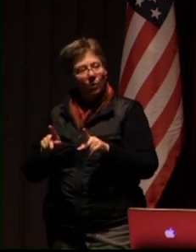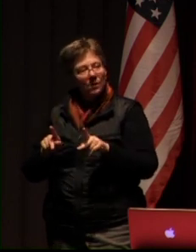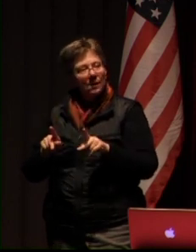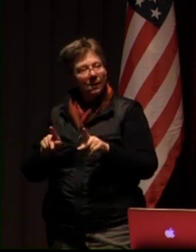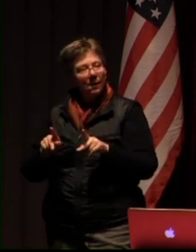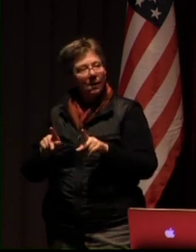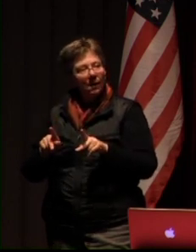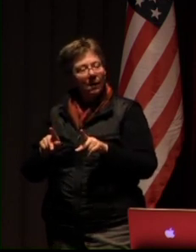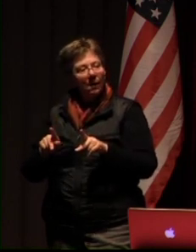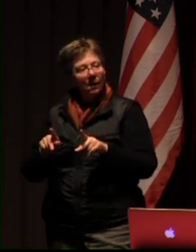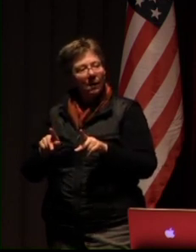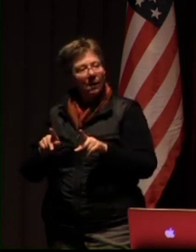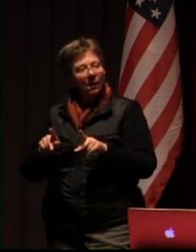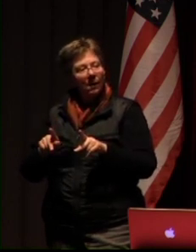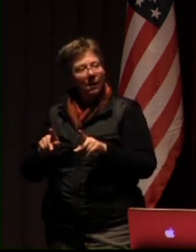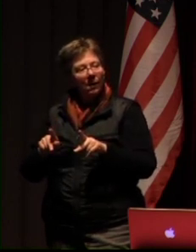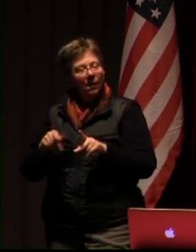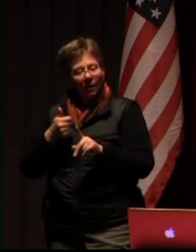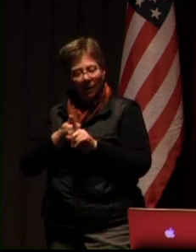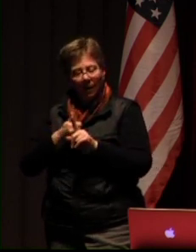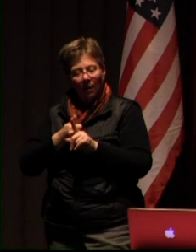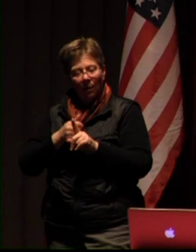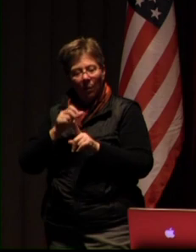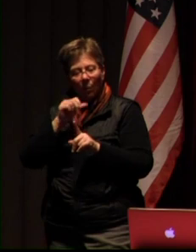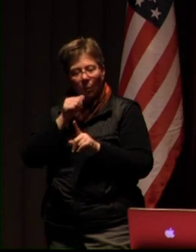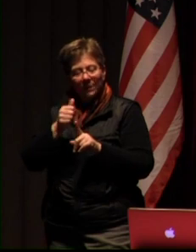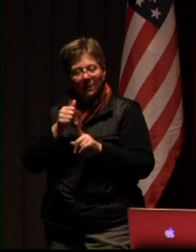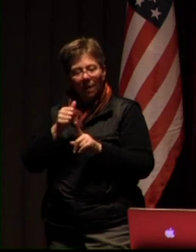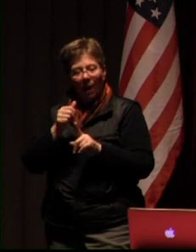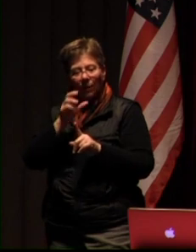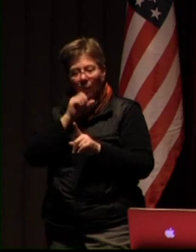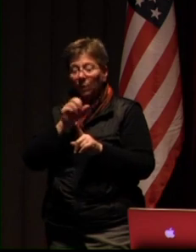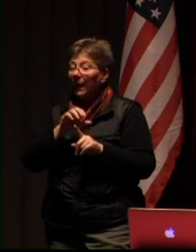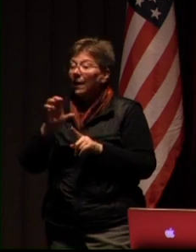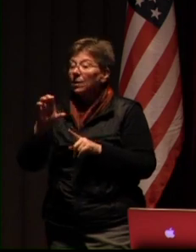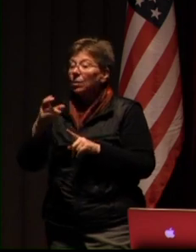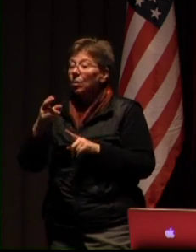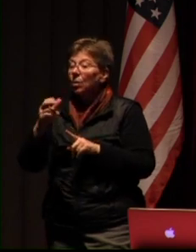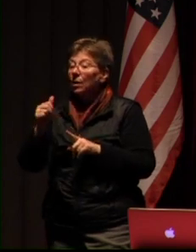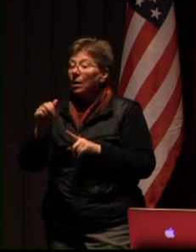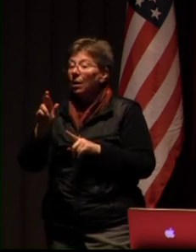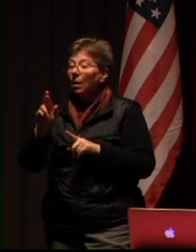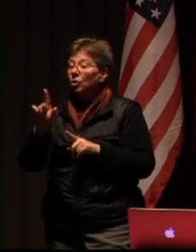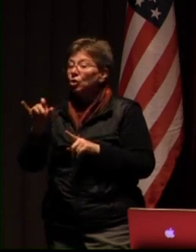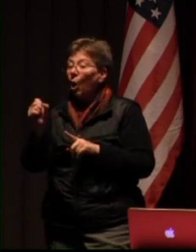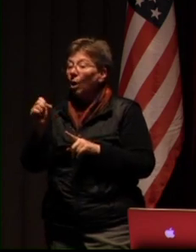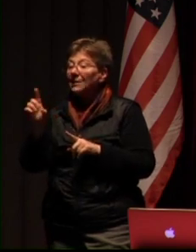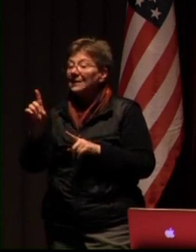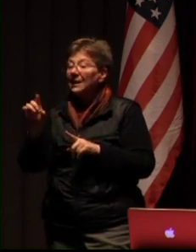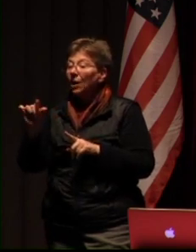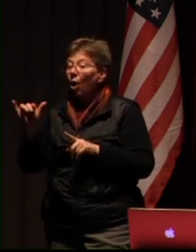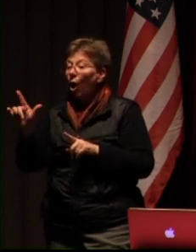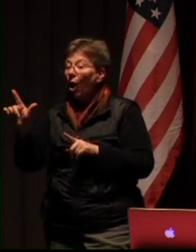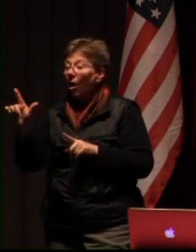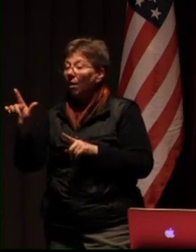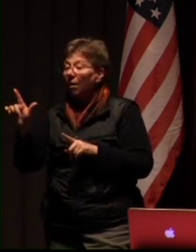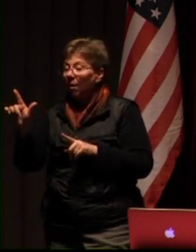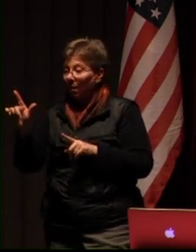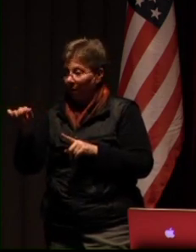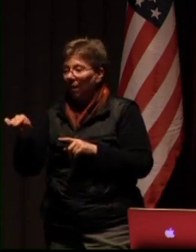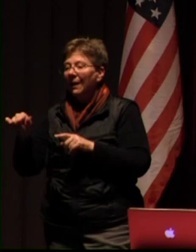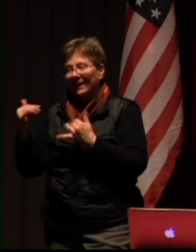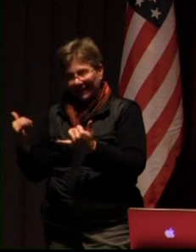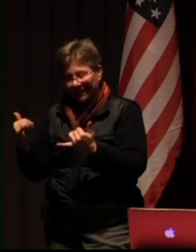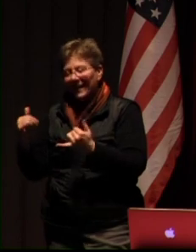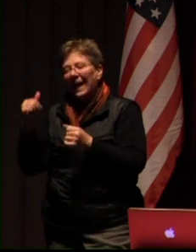paramount leader, was not particularly old. And even Charles de Gaulle, While he certainly, we remember him today as the sort of